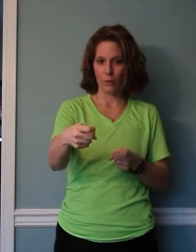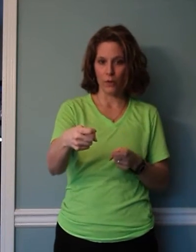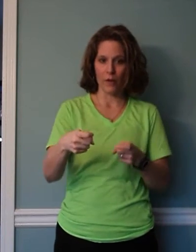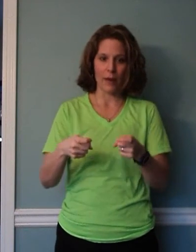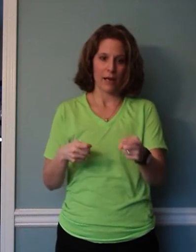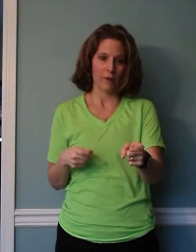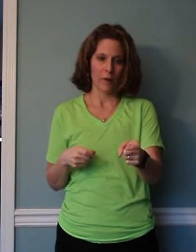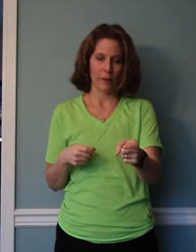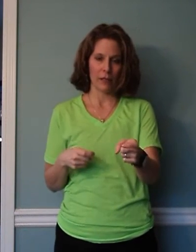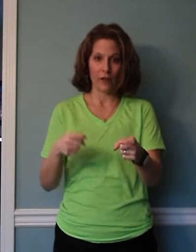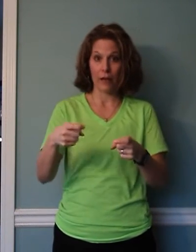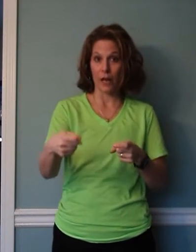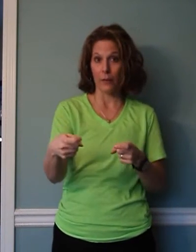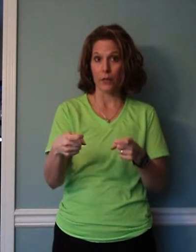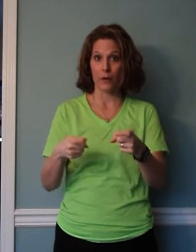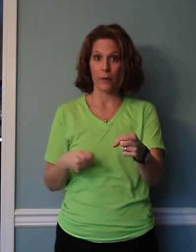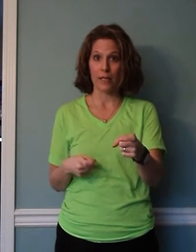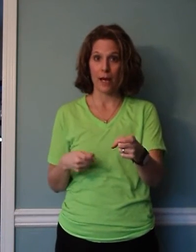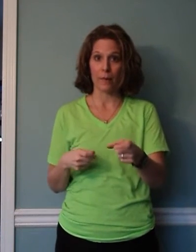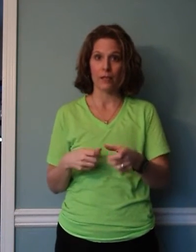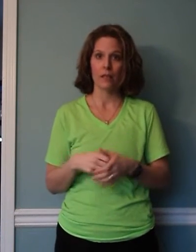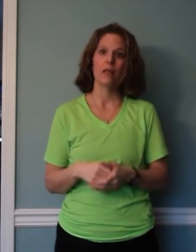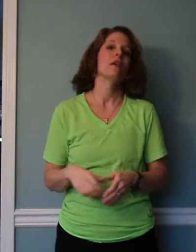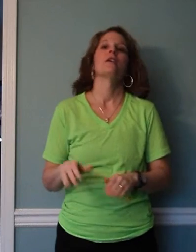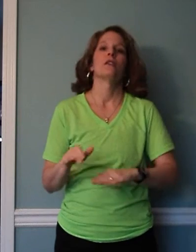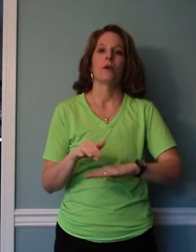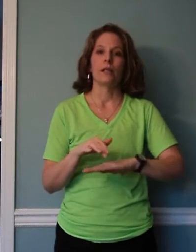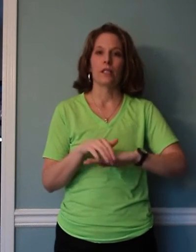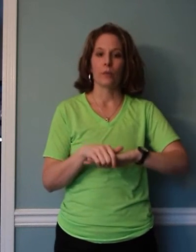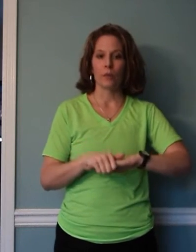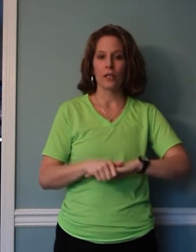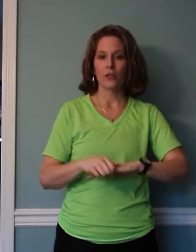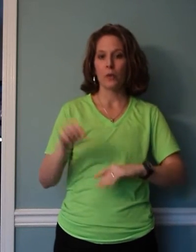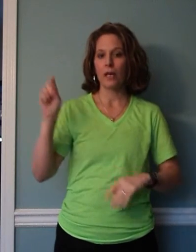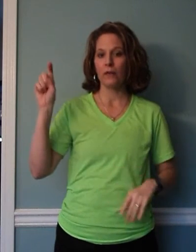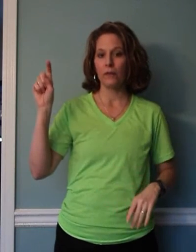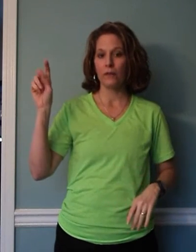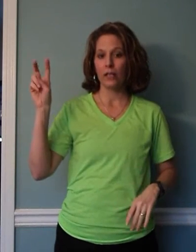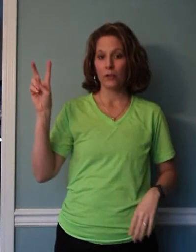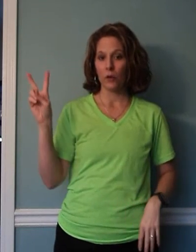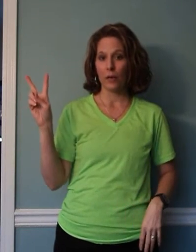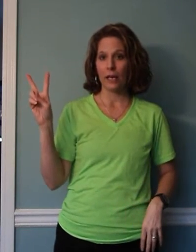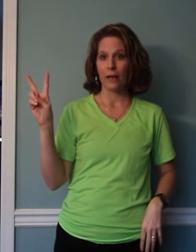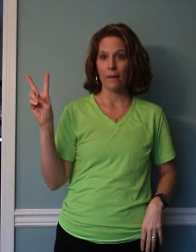them back and forth. I believe you'll have time to do it 3 times. So it's British Queen Victoria